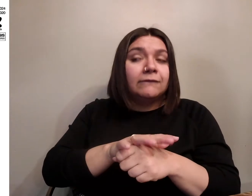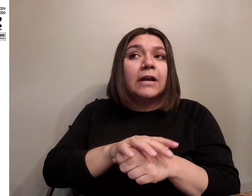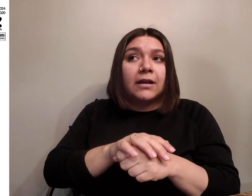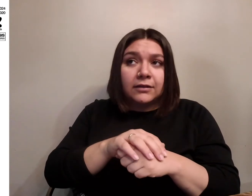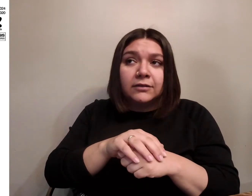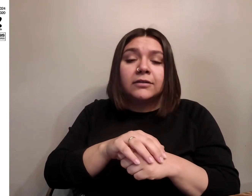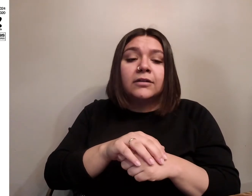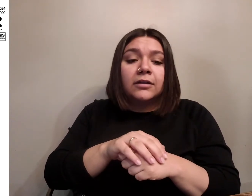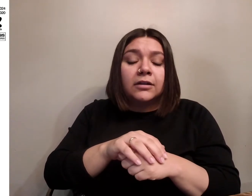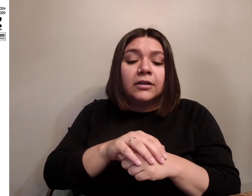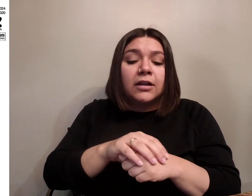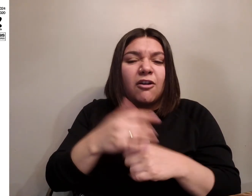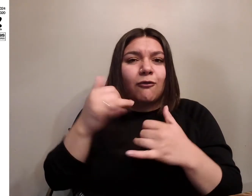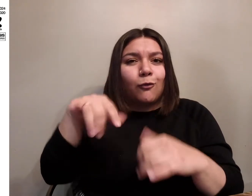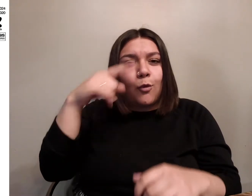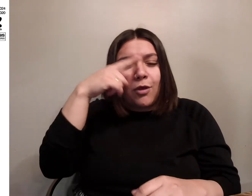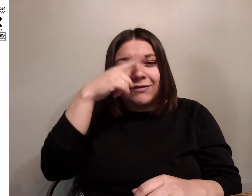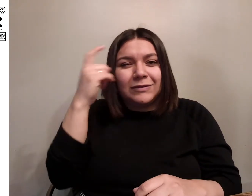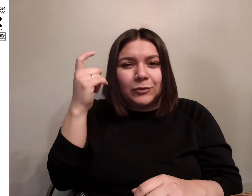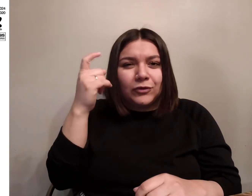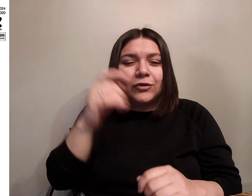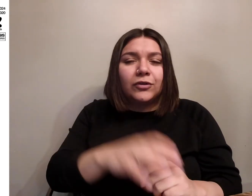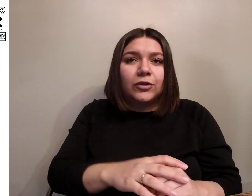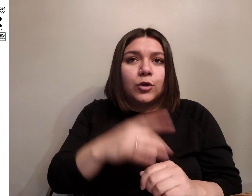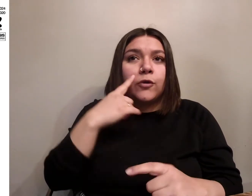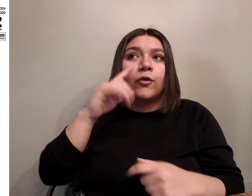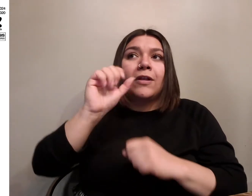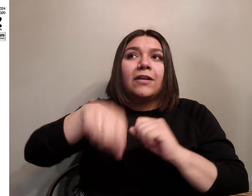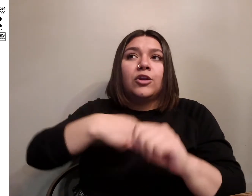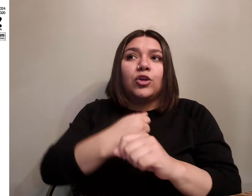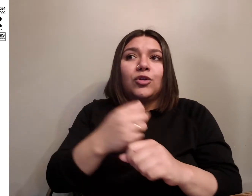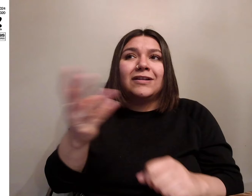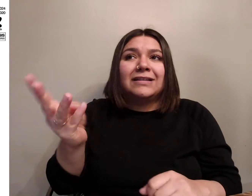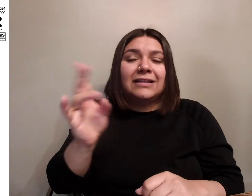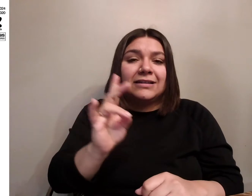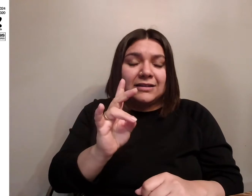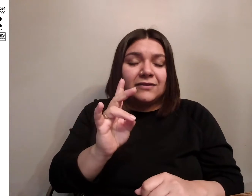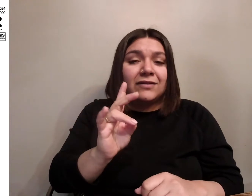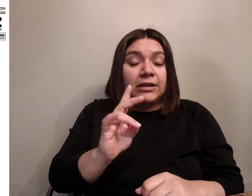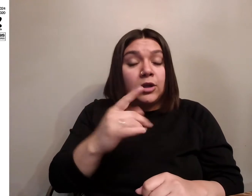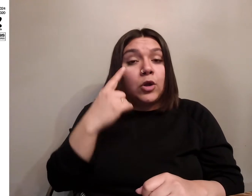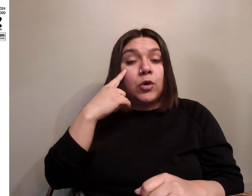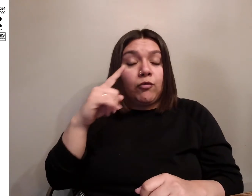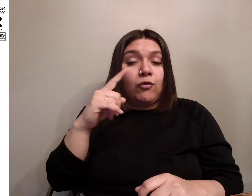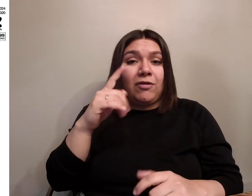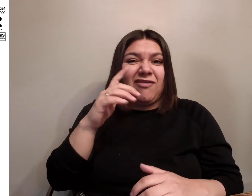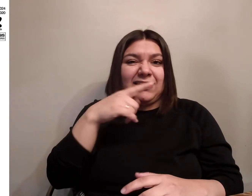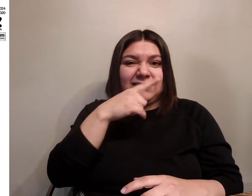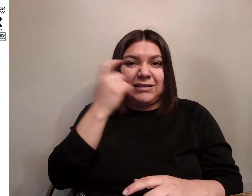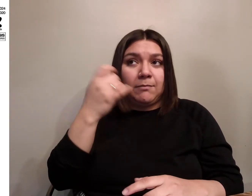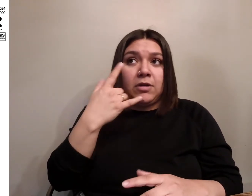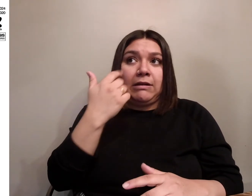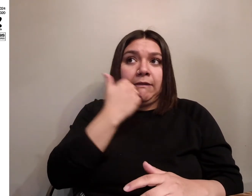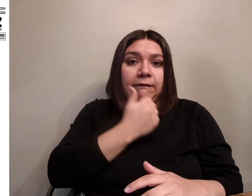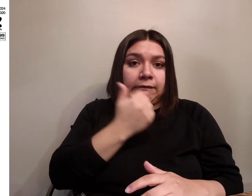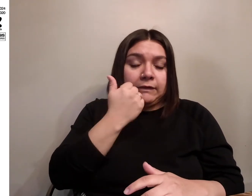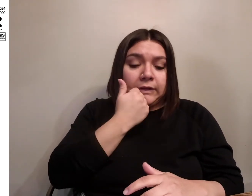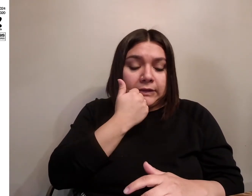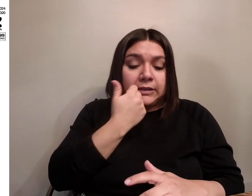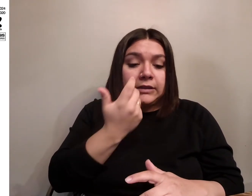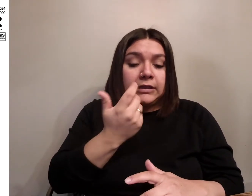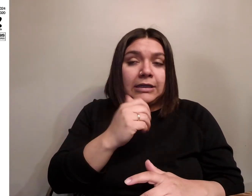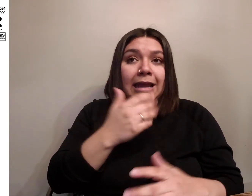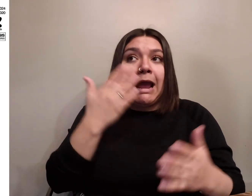hung around long enough for it to launch itself into its summer of 67. And right through